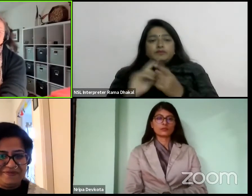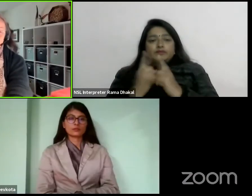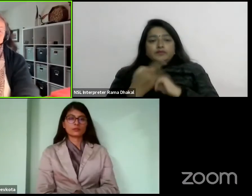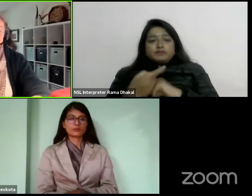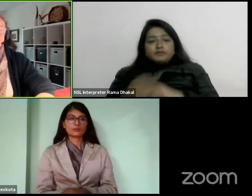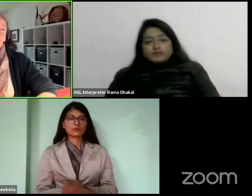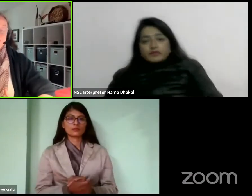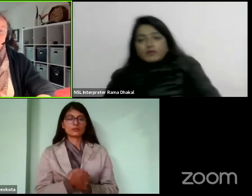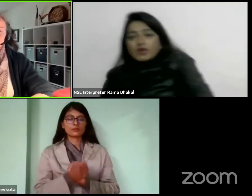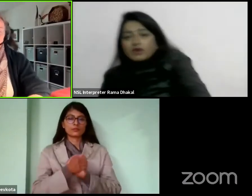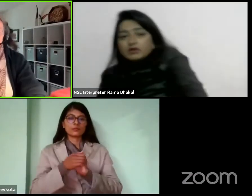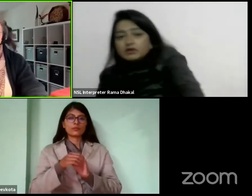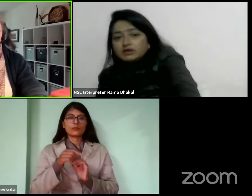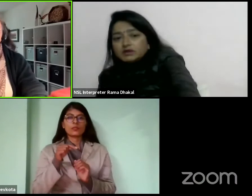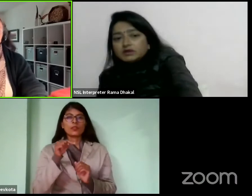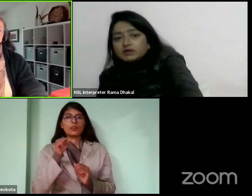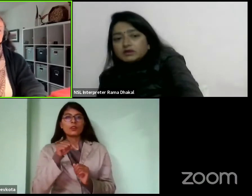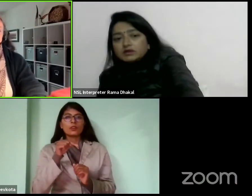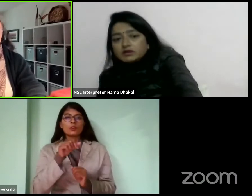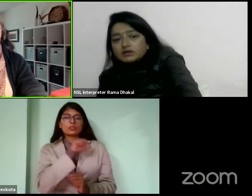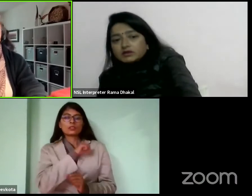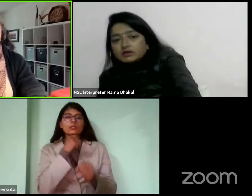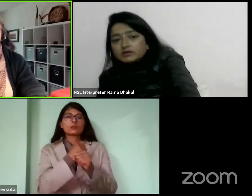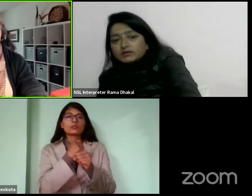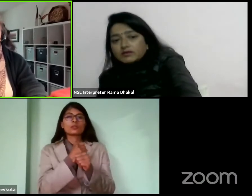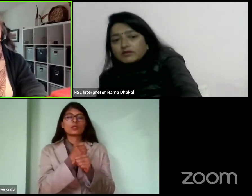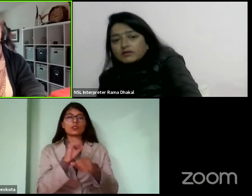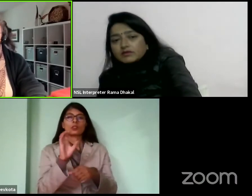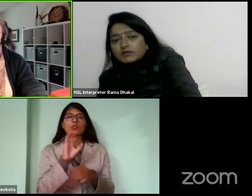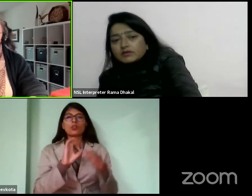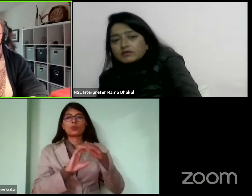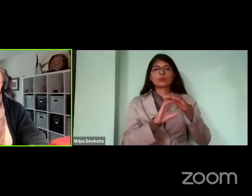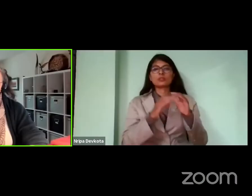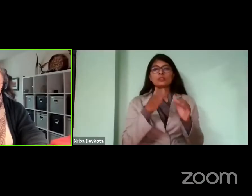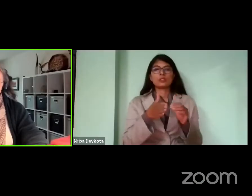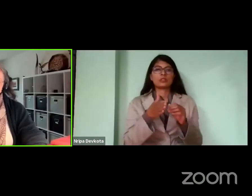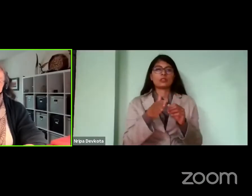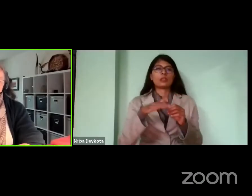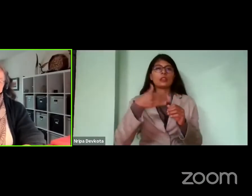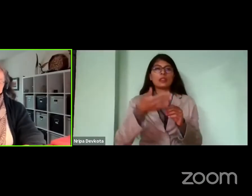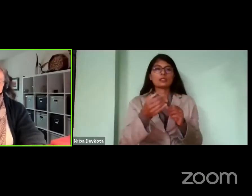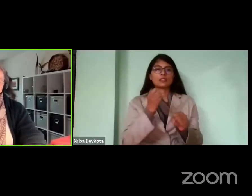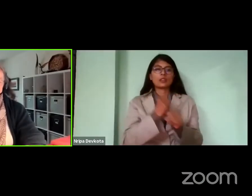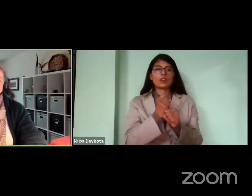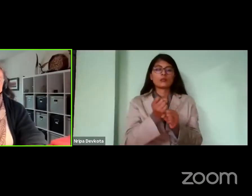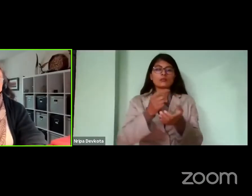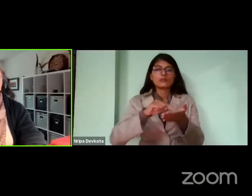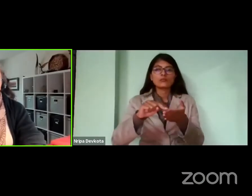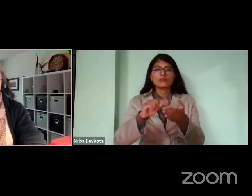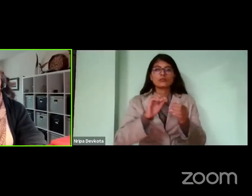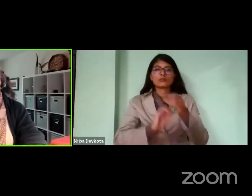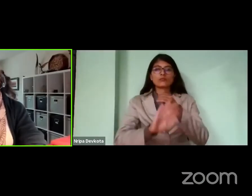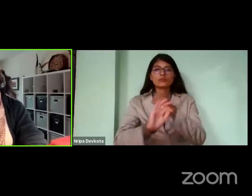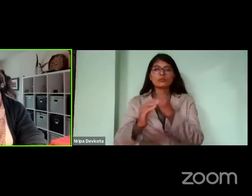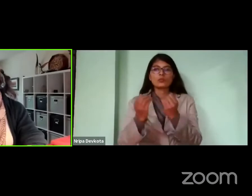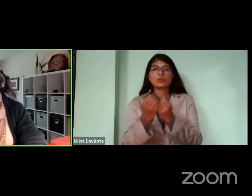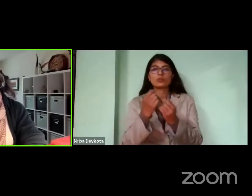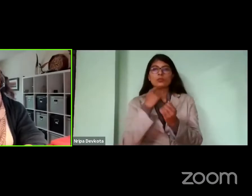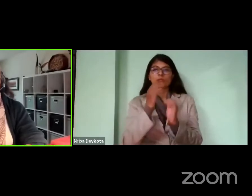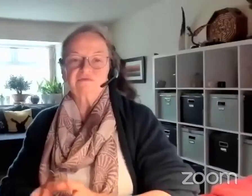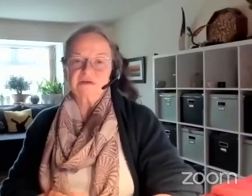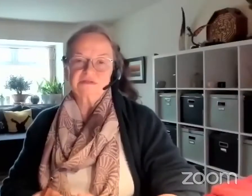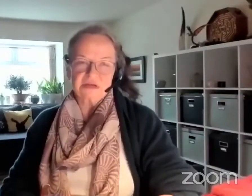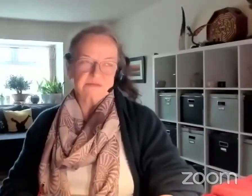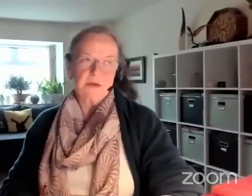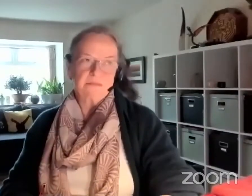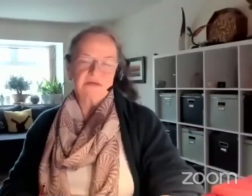certainly think that the sex worker community mobilized in response to the consultations. I was involved